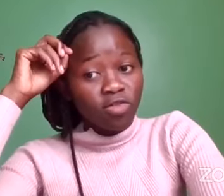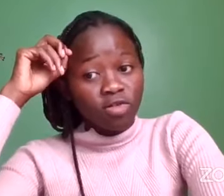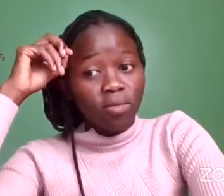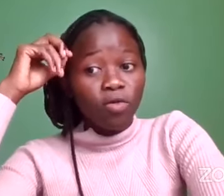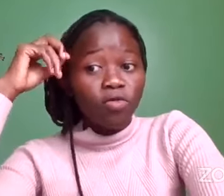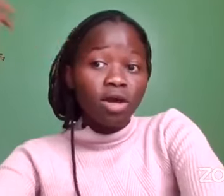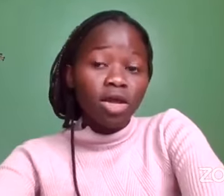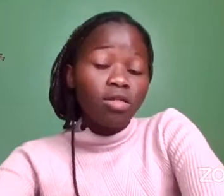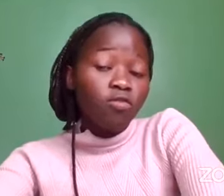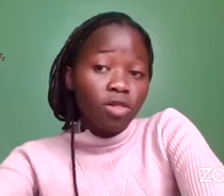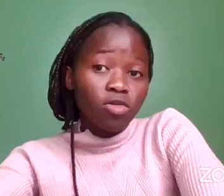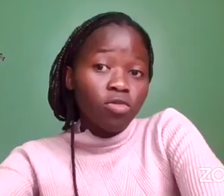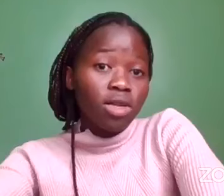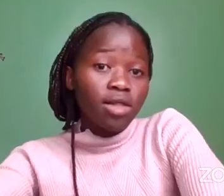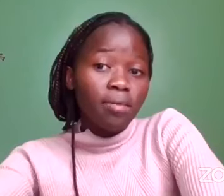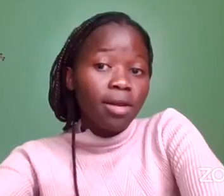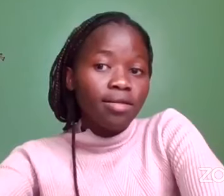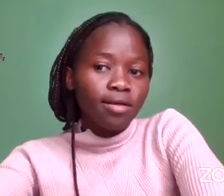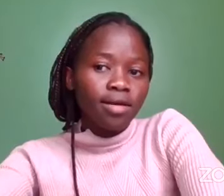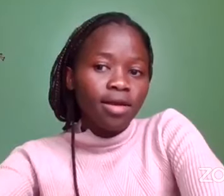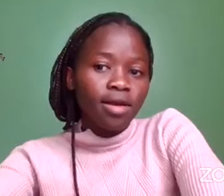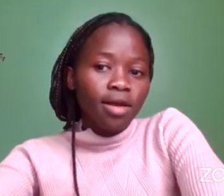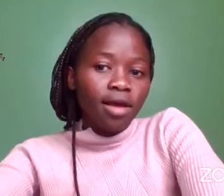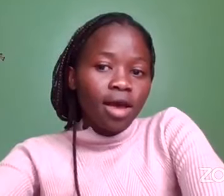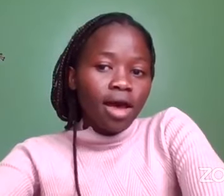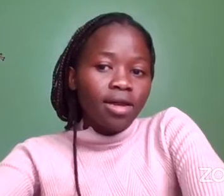talks about the rights of persons with disability. And